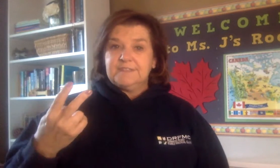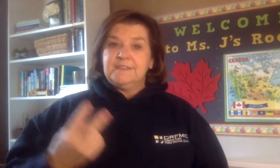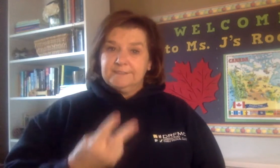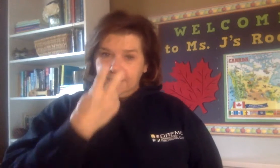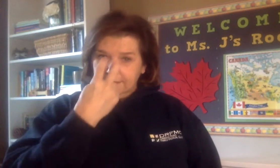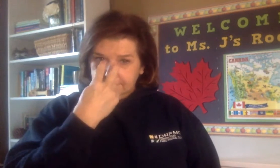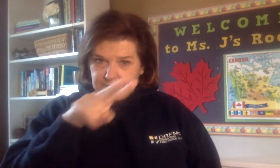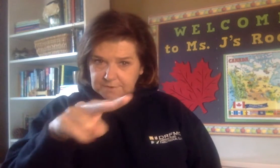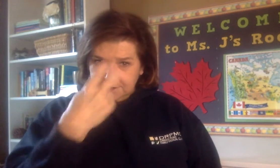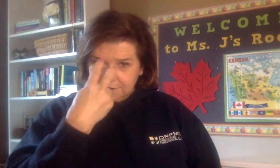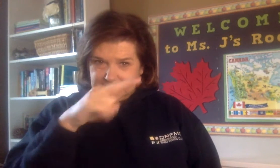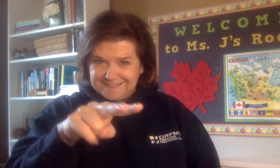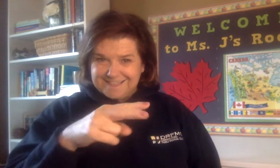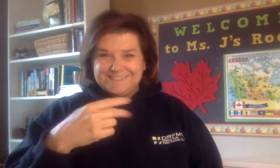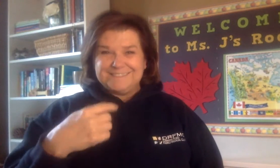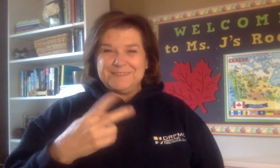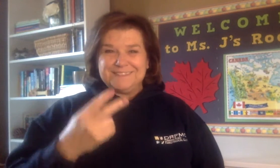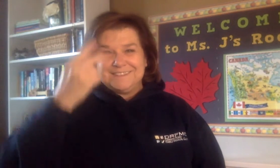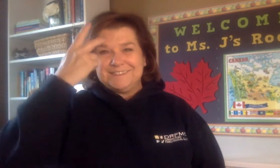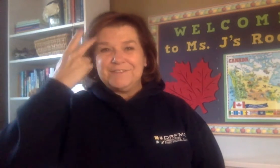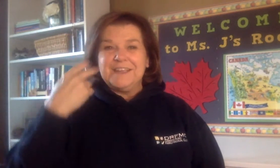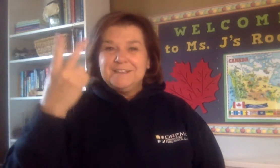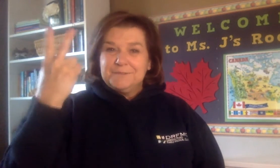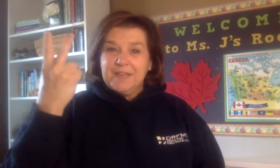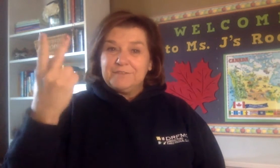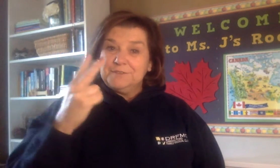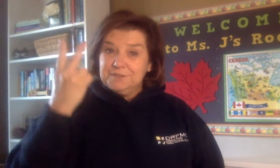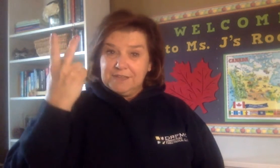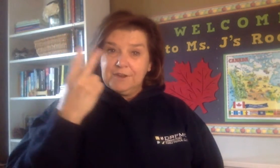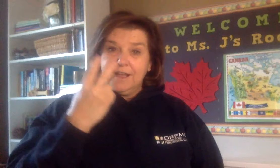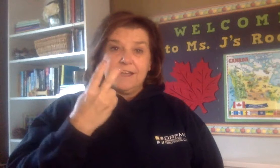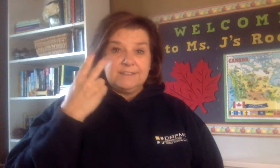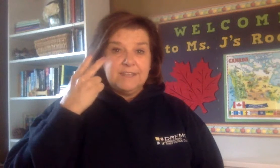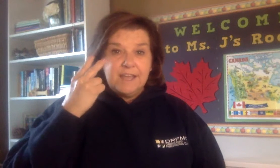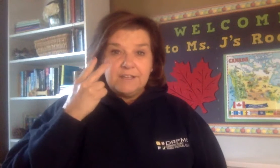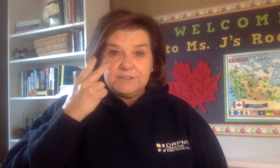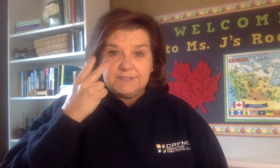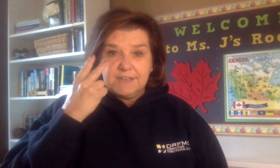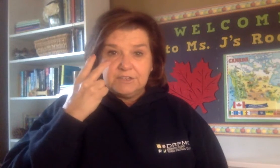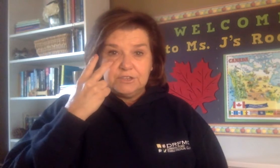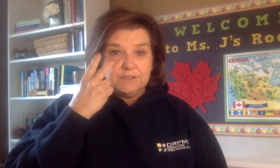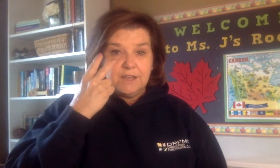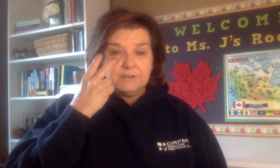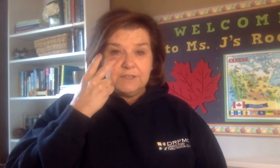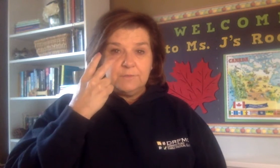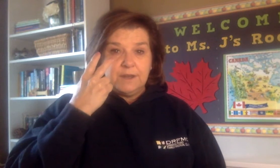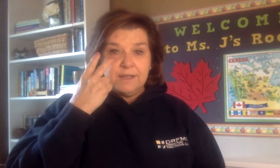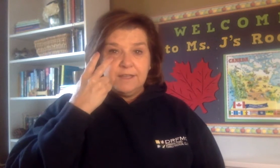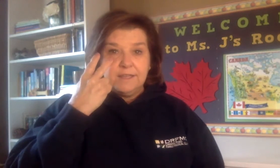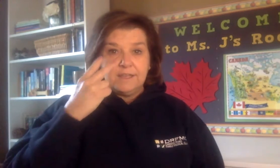C is kind of like the one we know like this, but it's a little different. So we have those two like your eyes, and you just touch underneath one eye and you